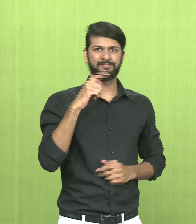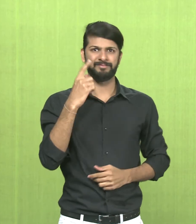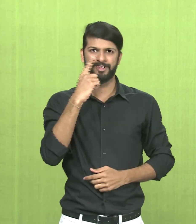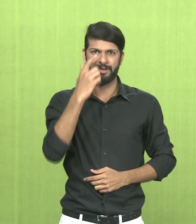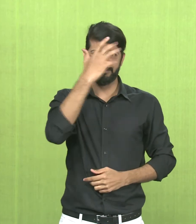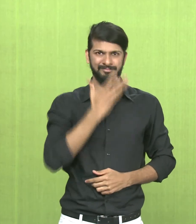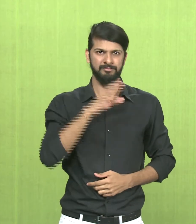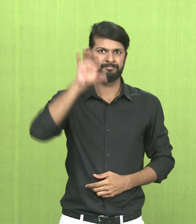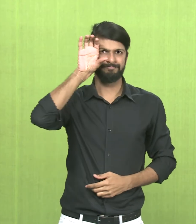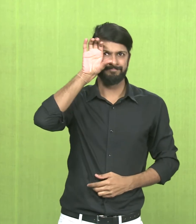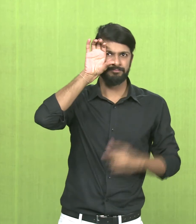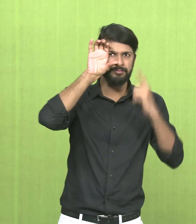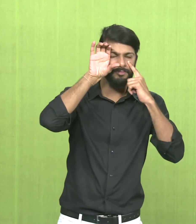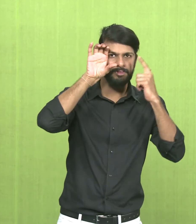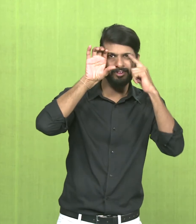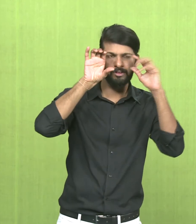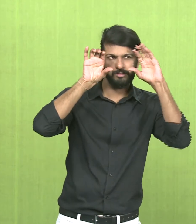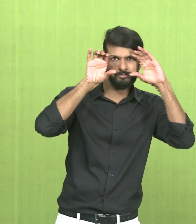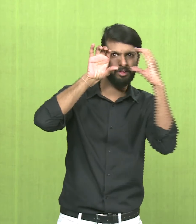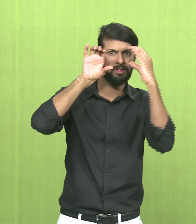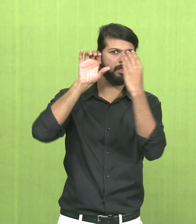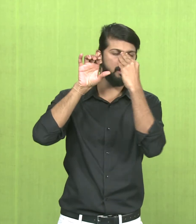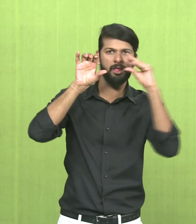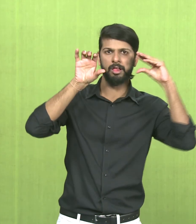Now, the portrait of Dora Maar done by Pablo Picasso.